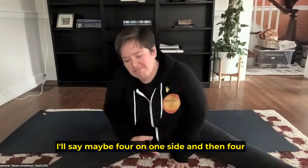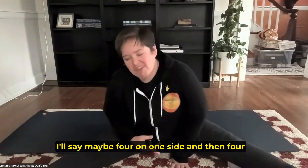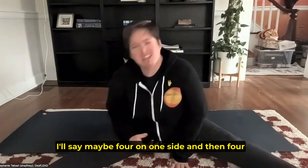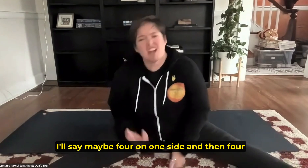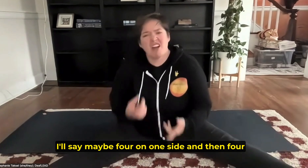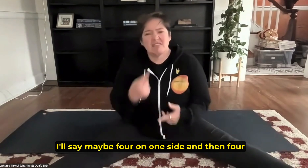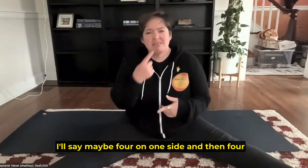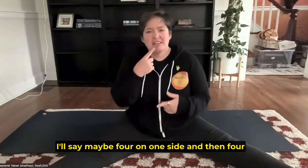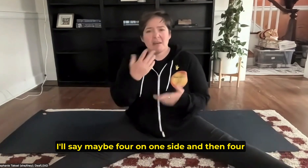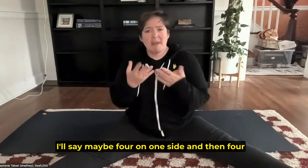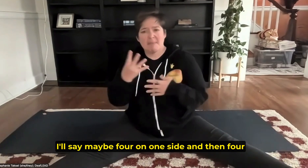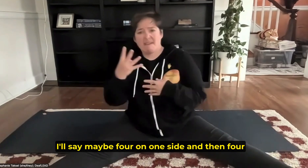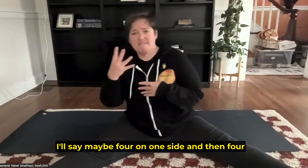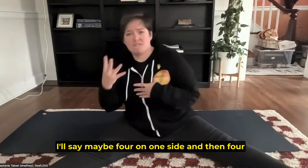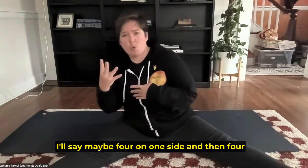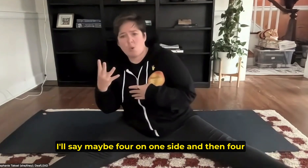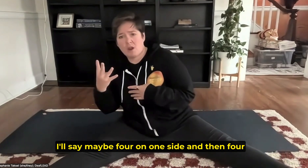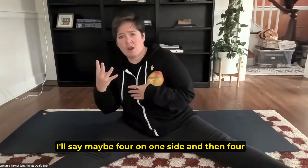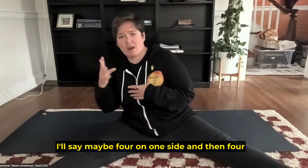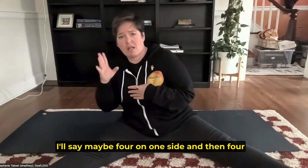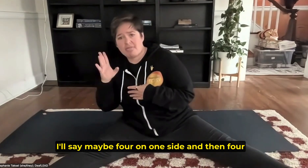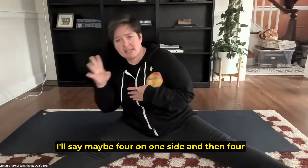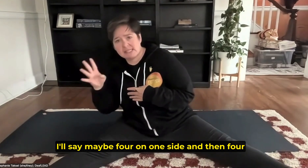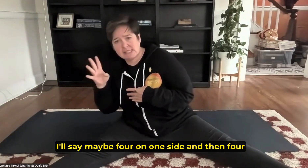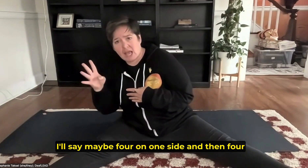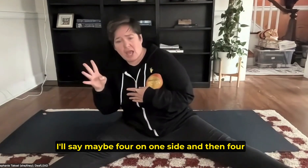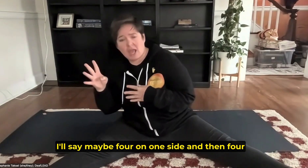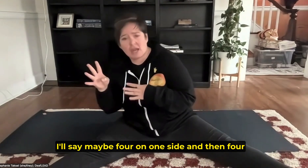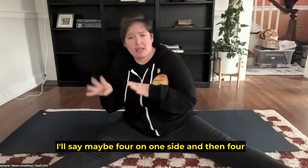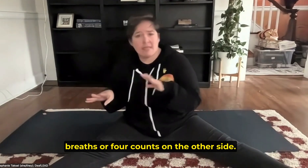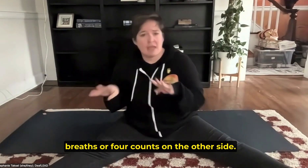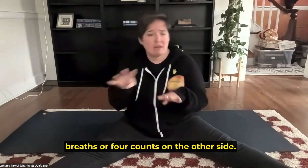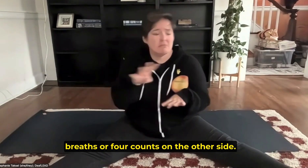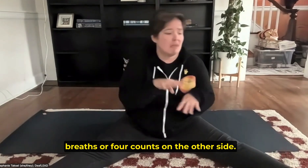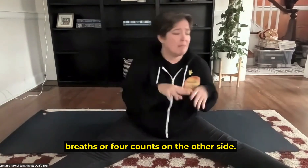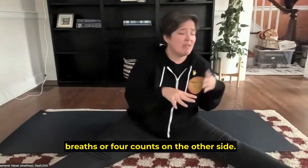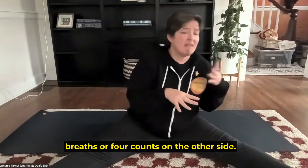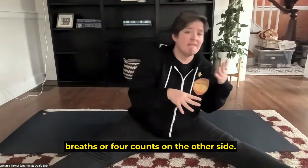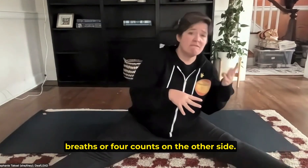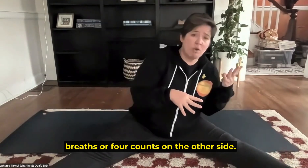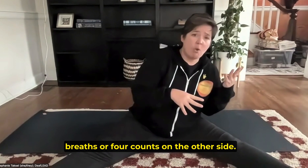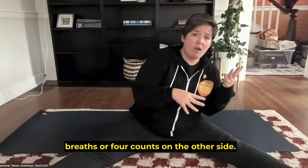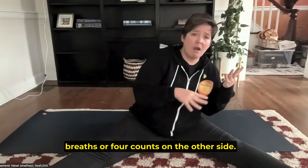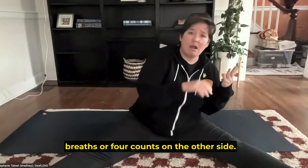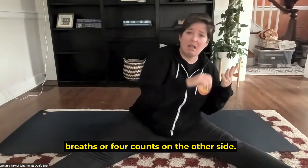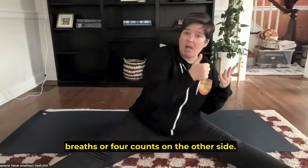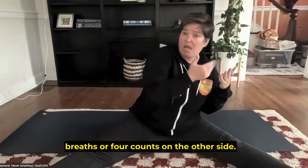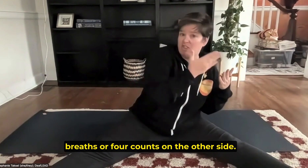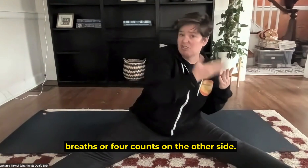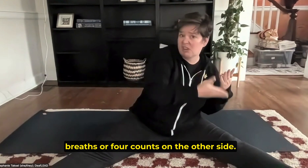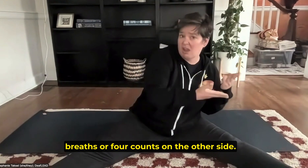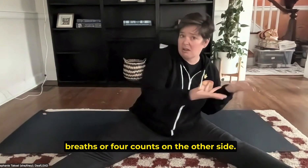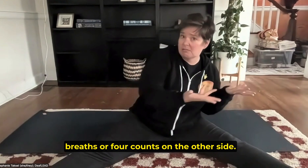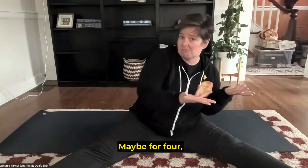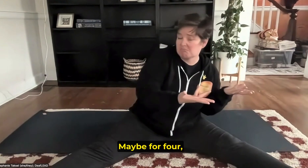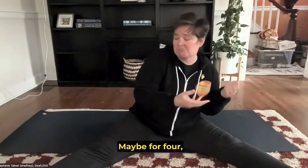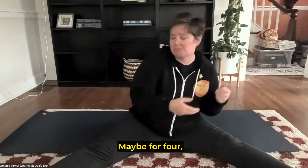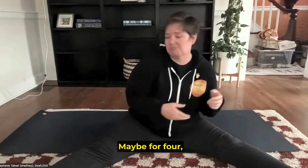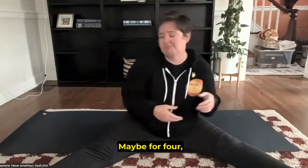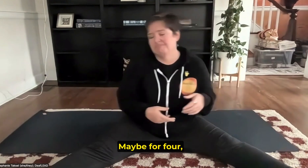I'll say maybe 4 on one side and then 4 breaths or 4 counts on the other side. So maybe for